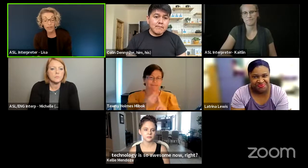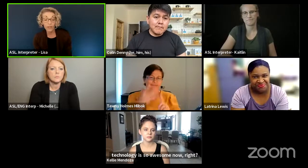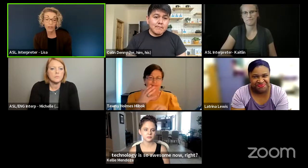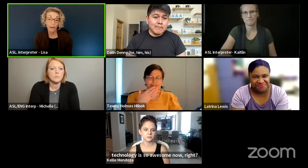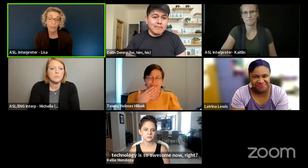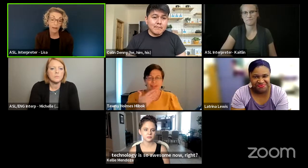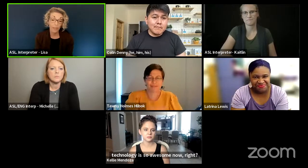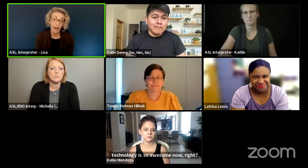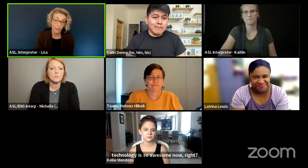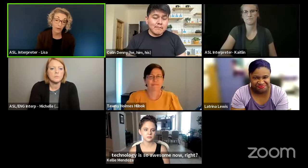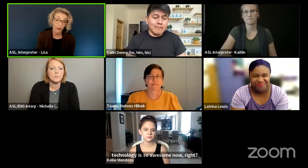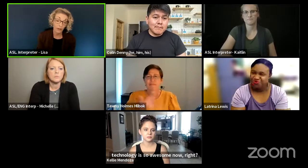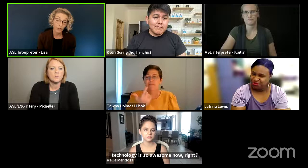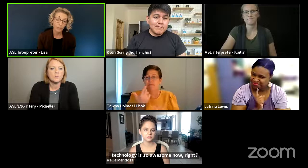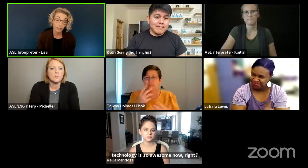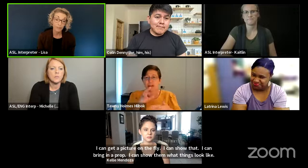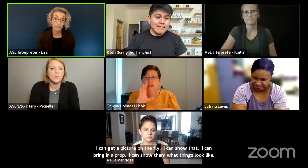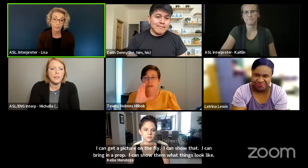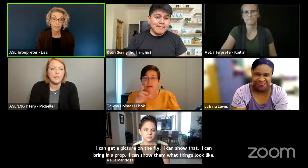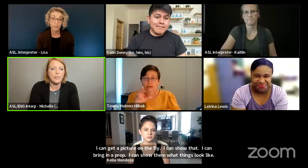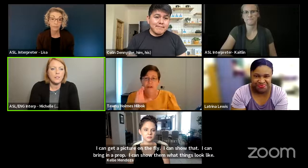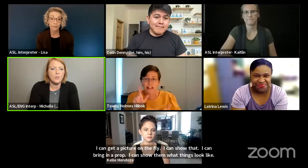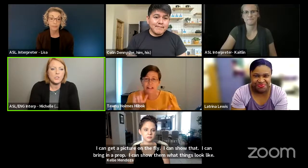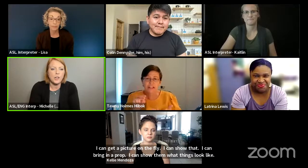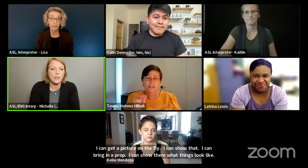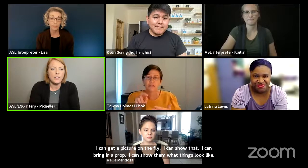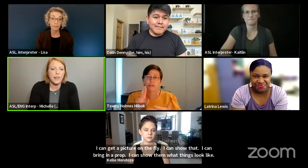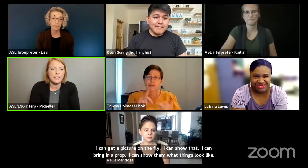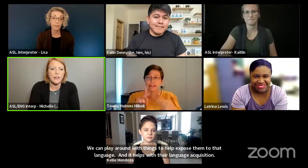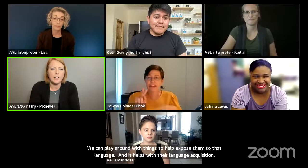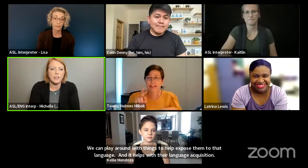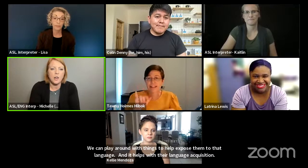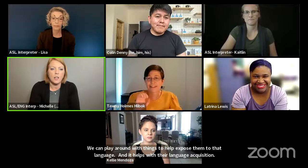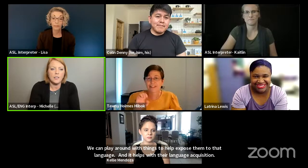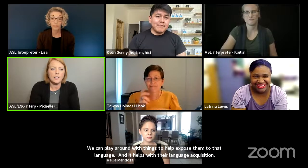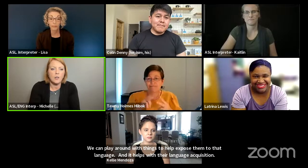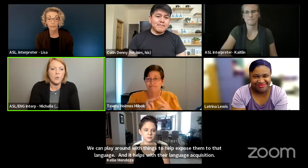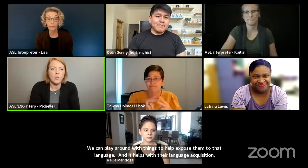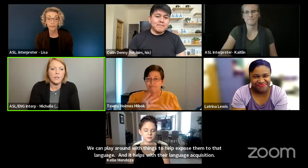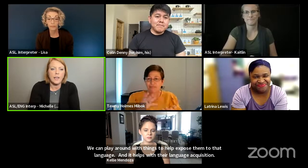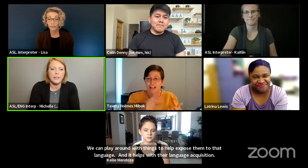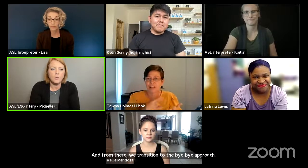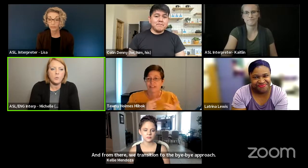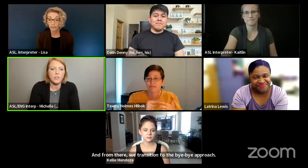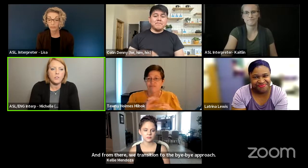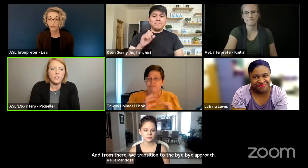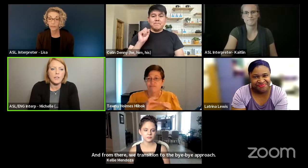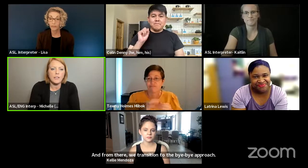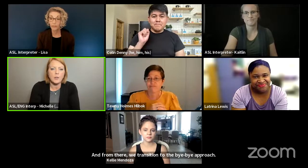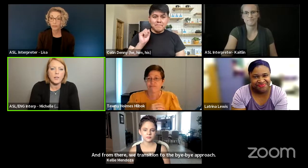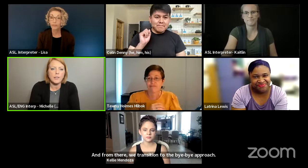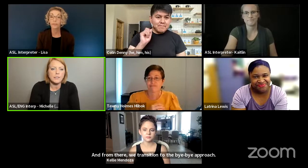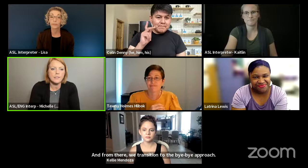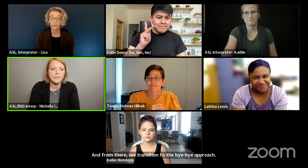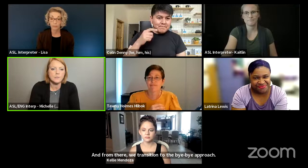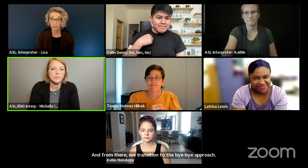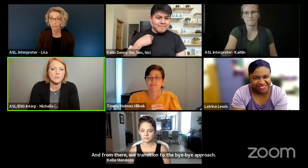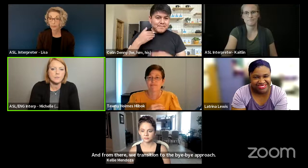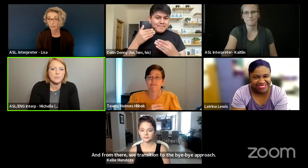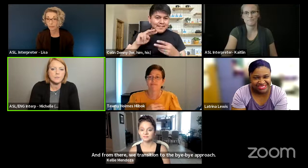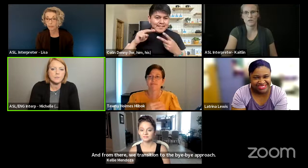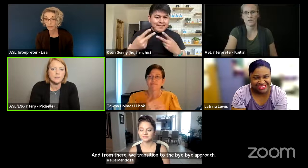we transition to the bye-bye approach. Great, thank you for sharing that. Colin or Kelly, would either of you like to go